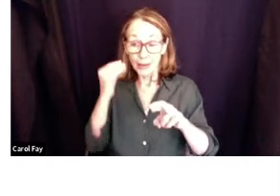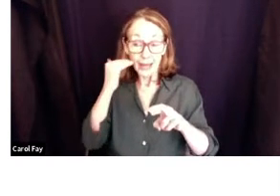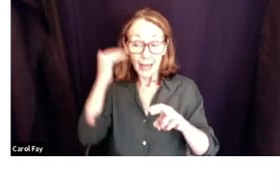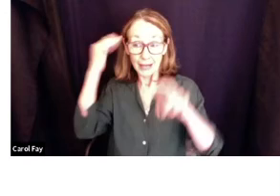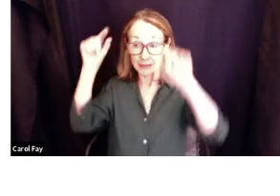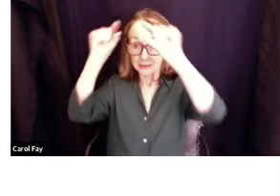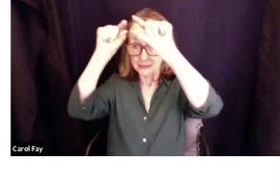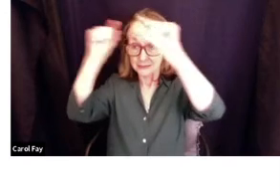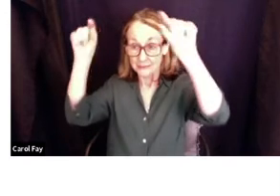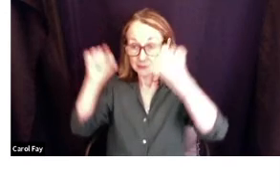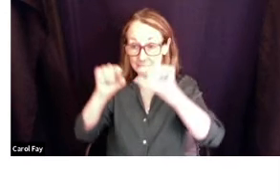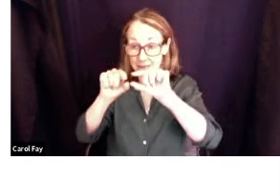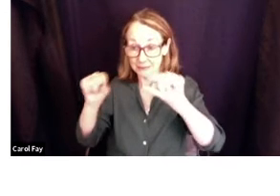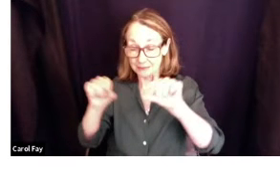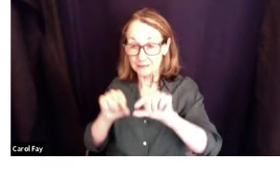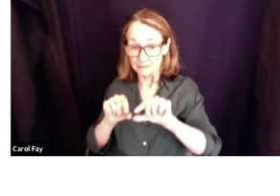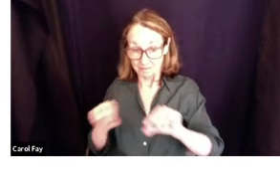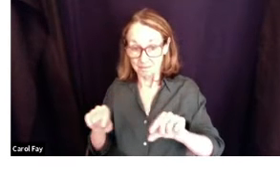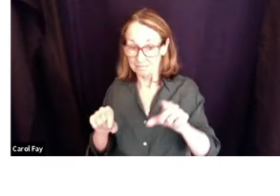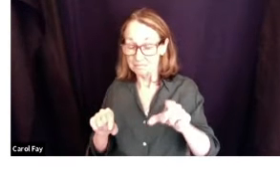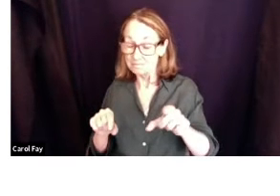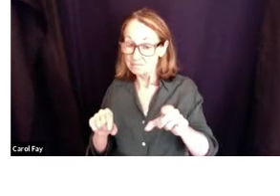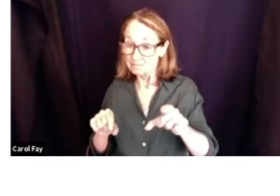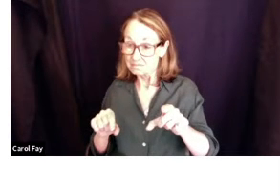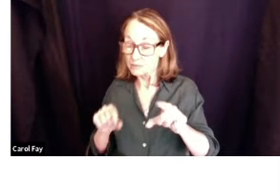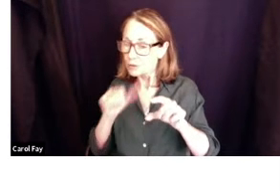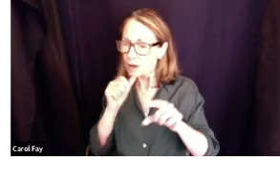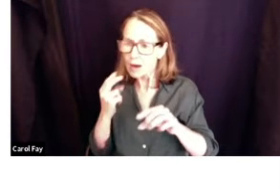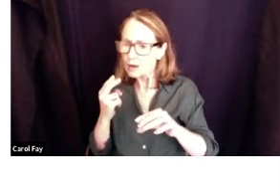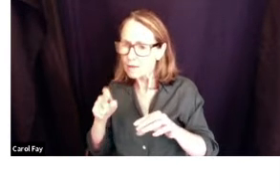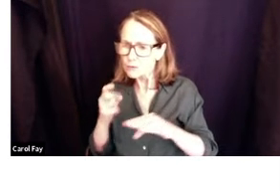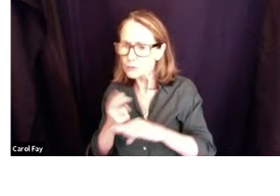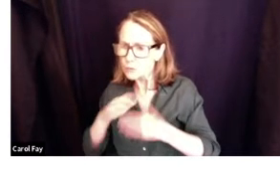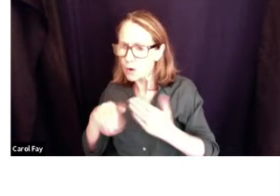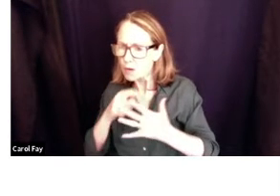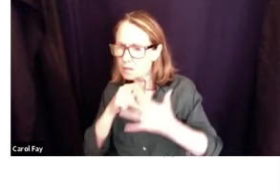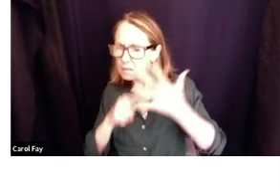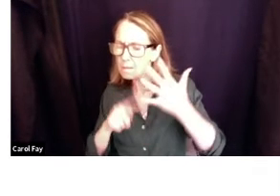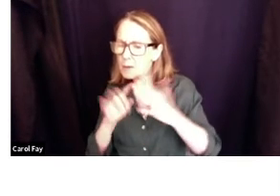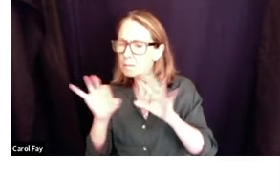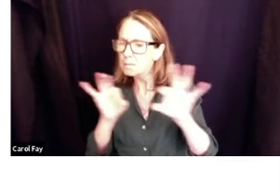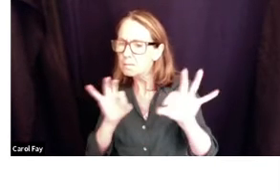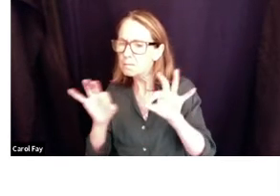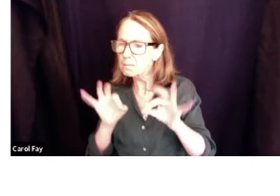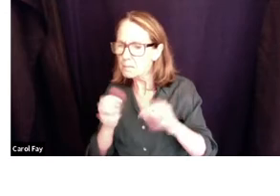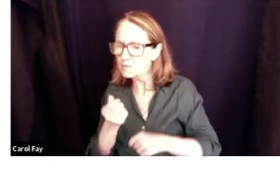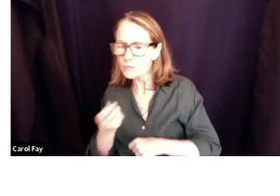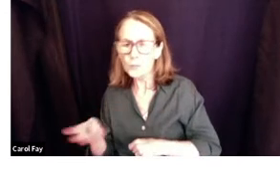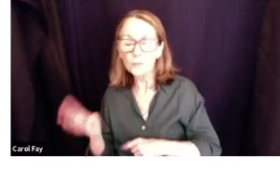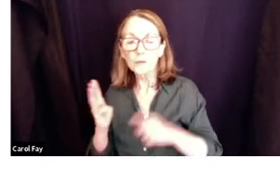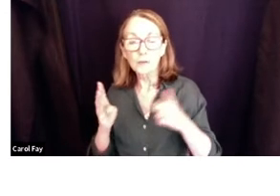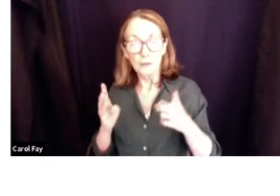of a resume with headings, and not all have to be used. So you have your heading, which on top your name,